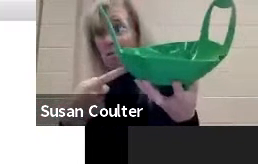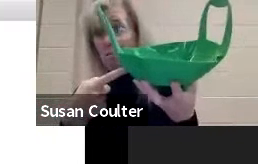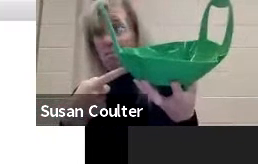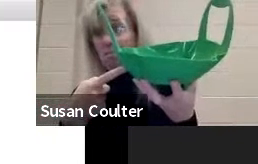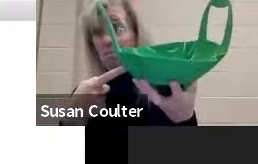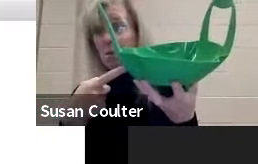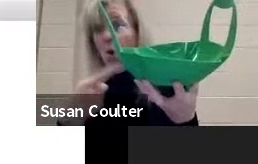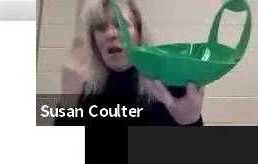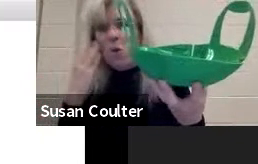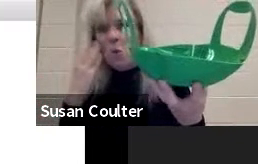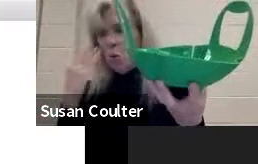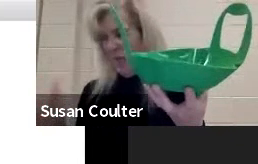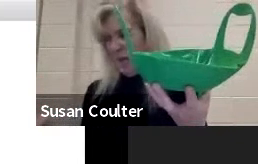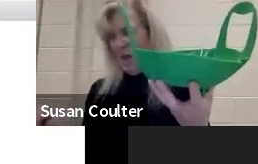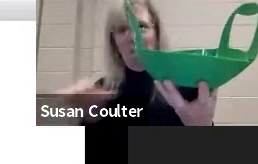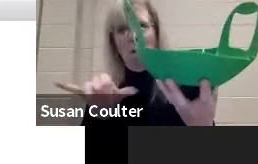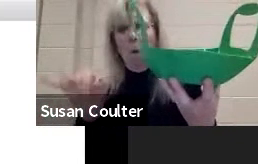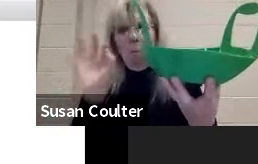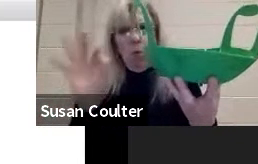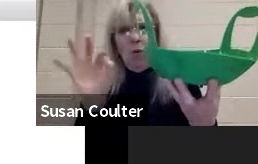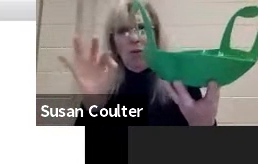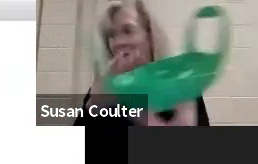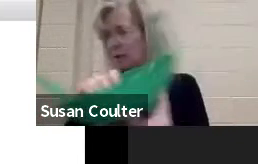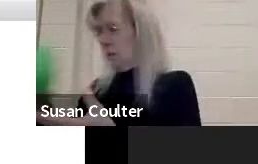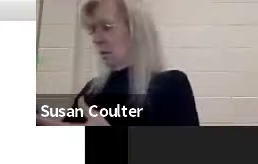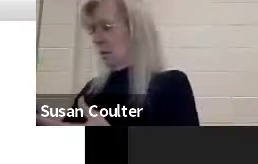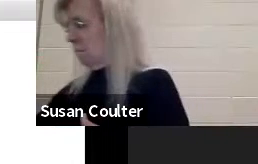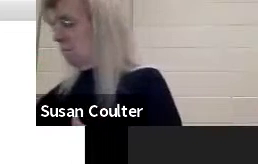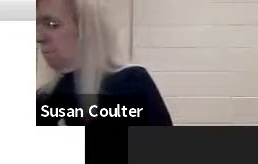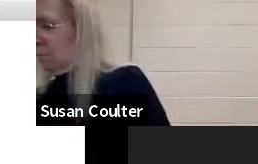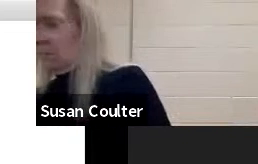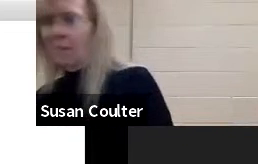fit. So I knew that's like, oh, perfect.